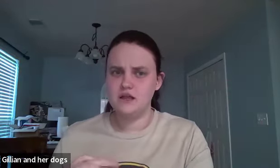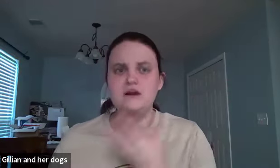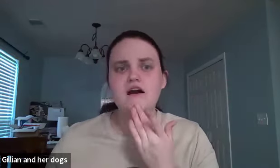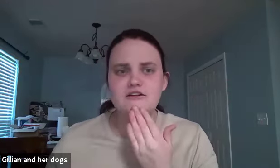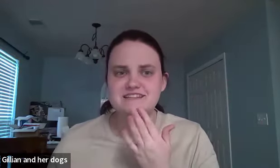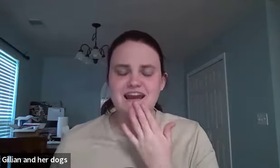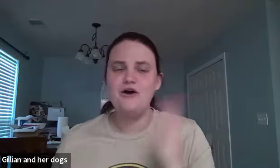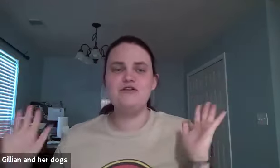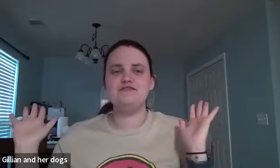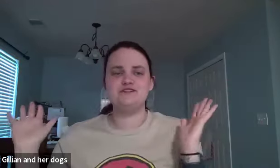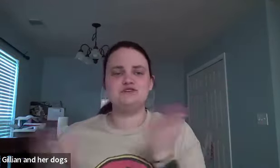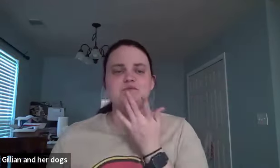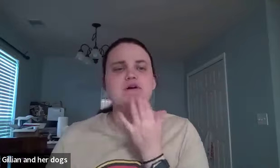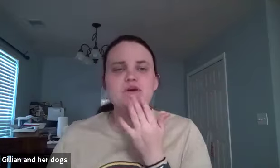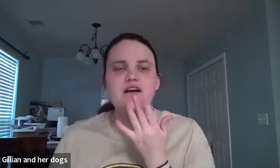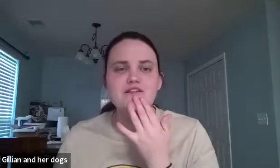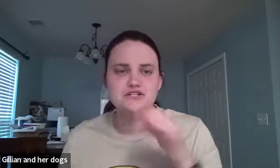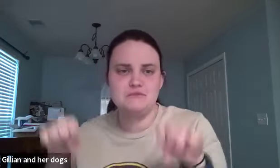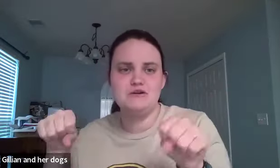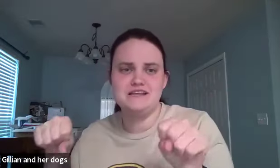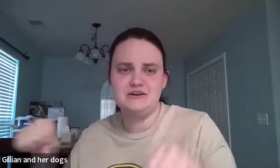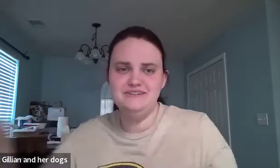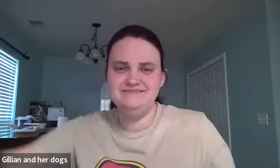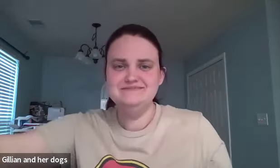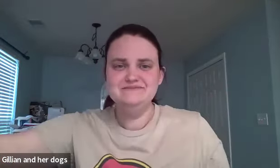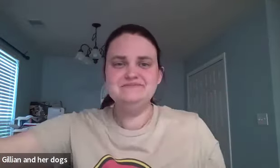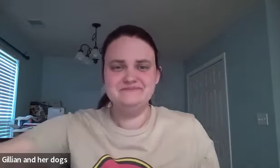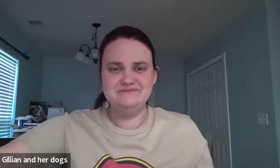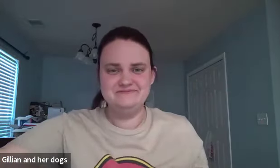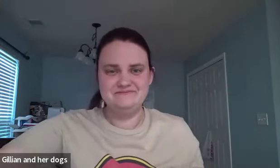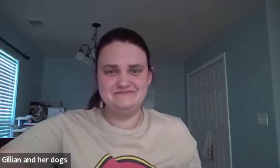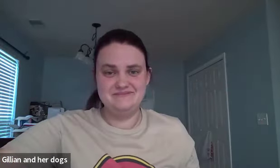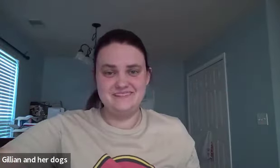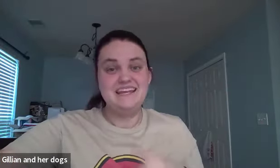like? What color is it? Oh, their first question would be, what color is your motorcycle?